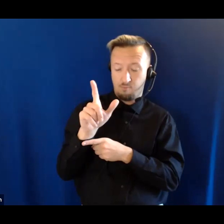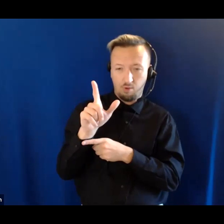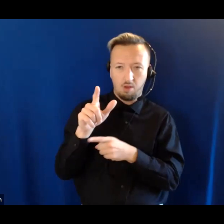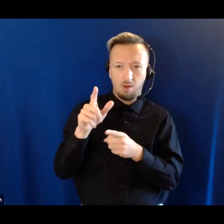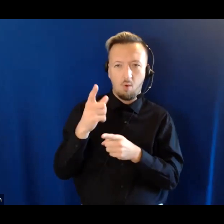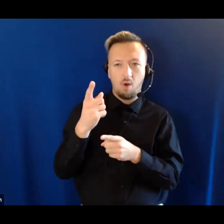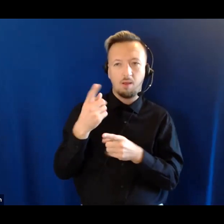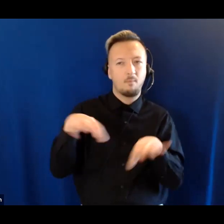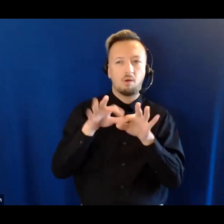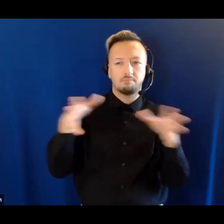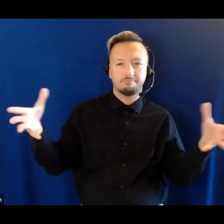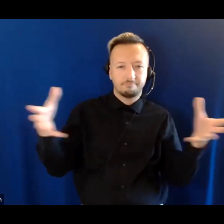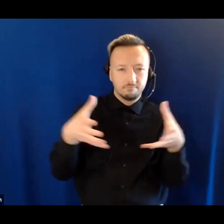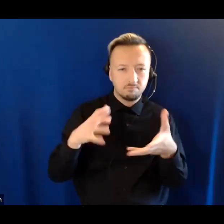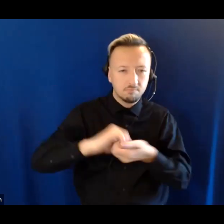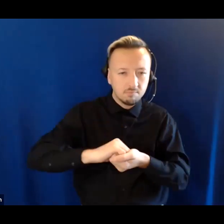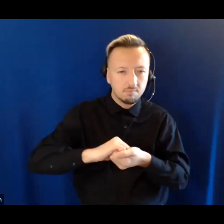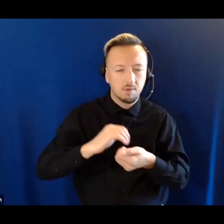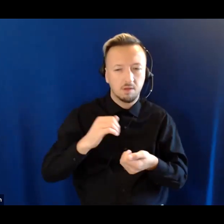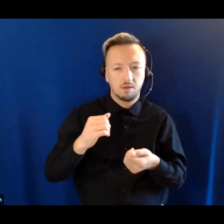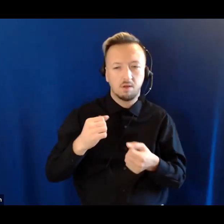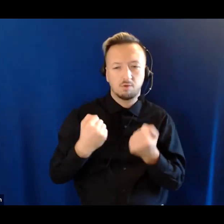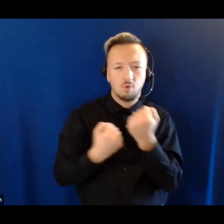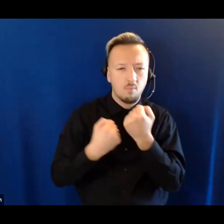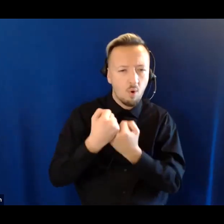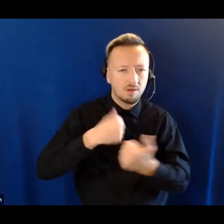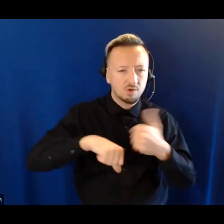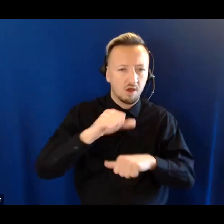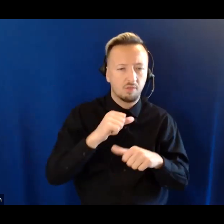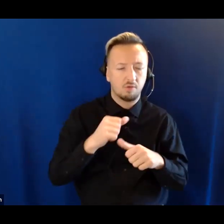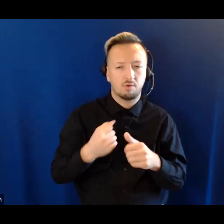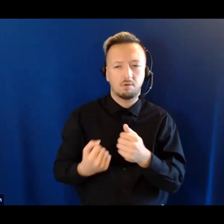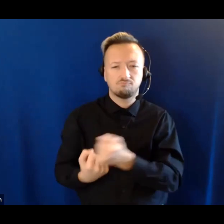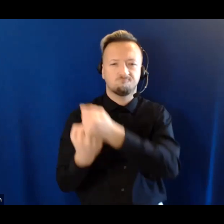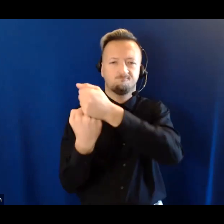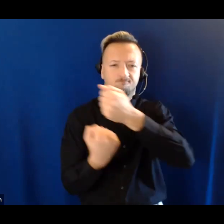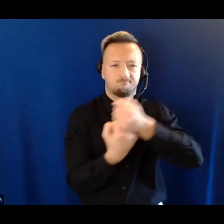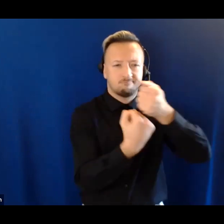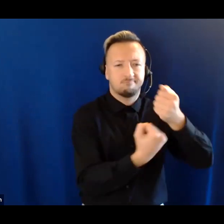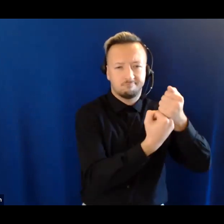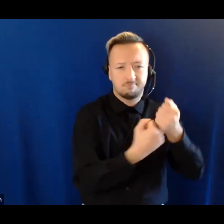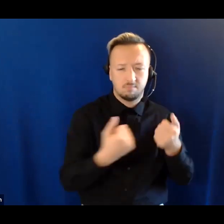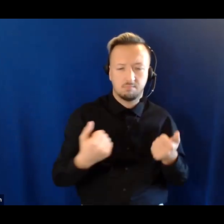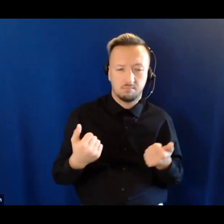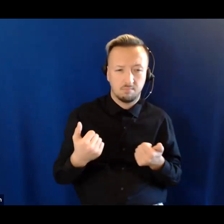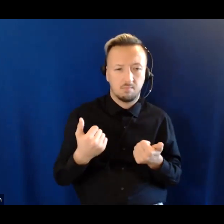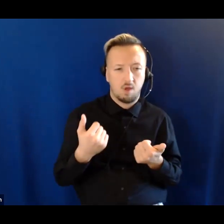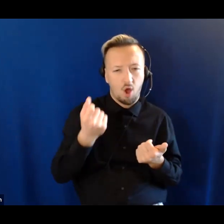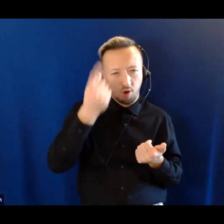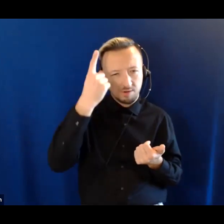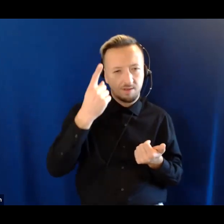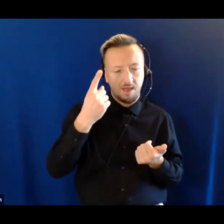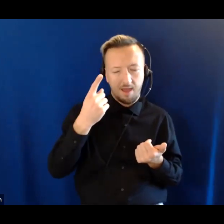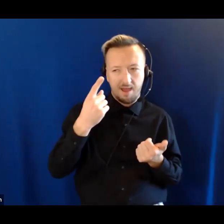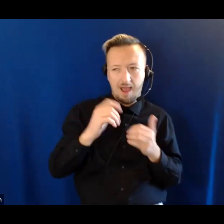together to, you know, lift each other up, and also, you know, understand how we can work as